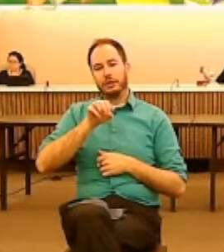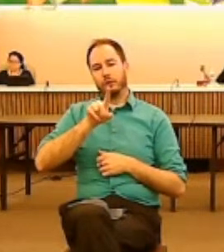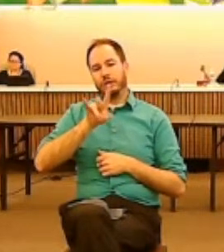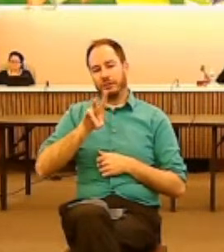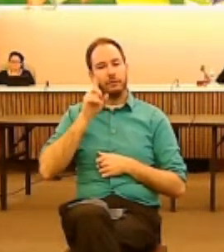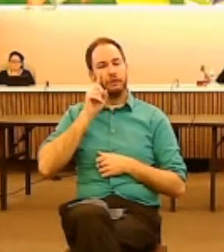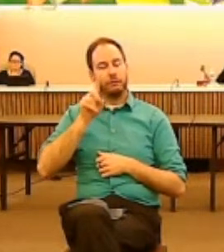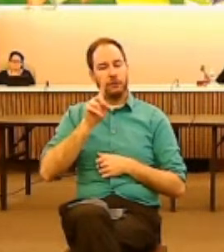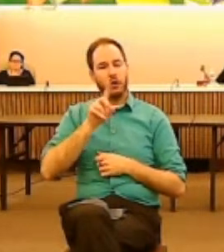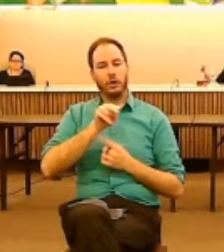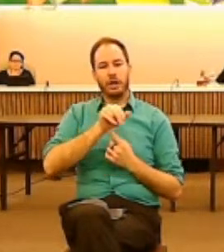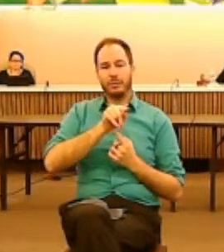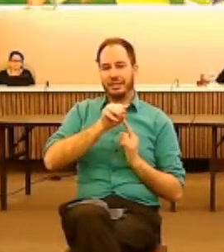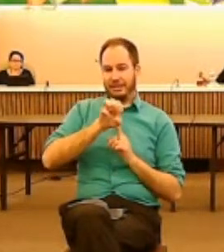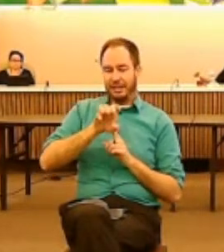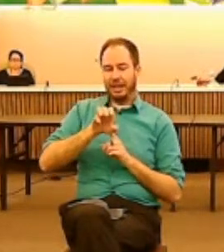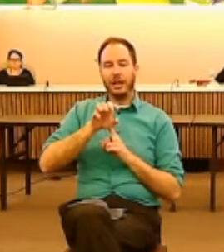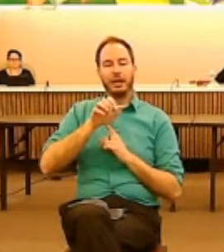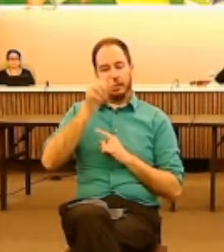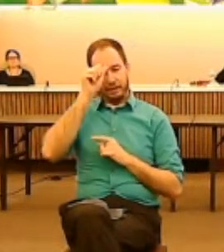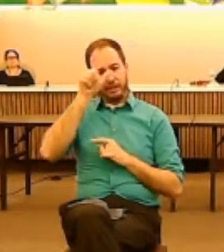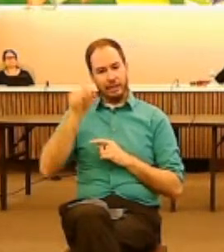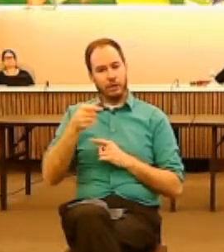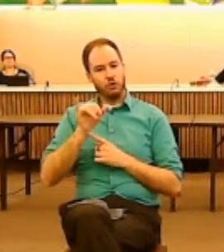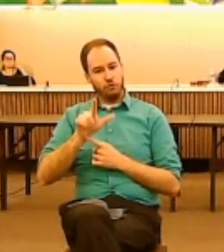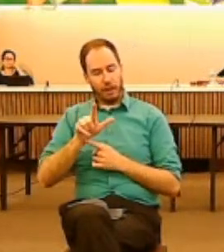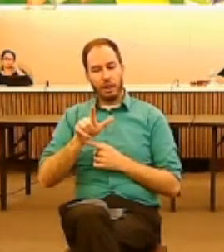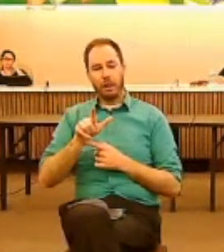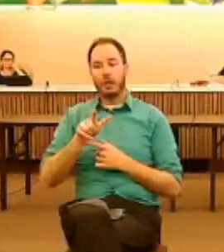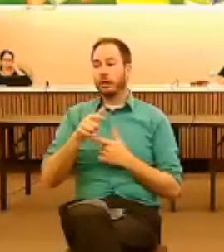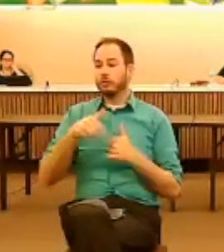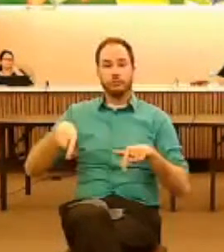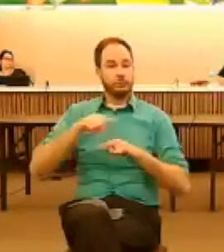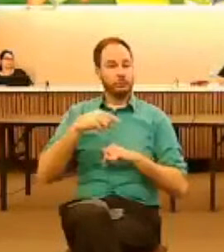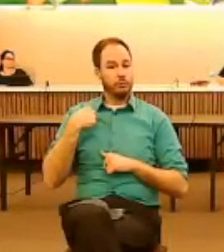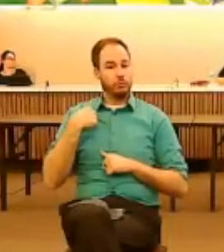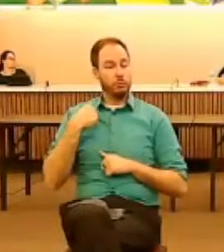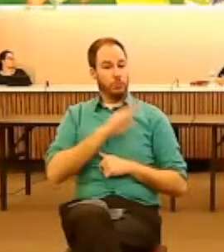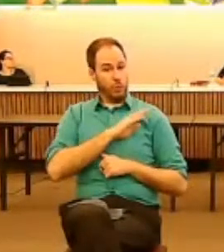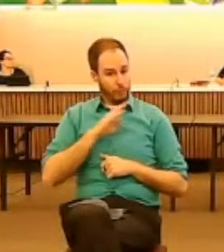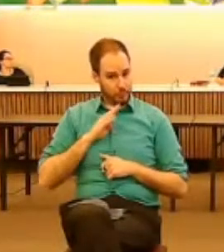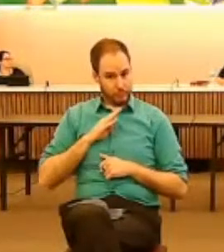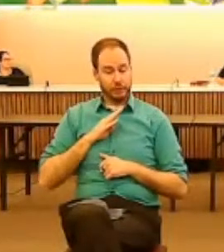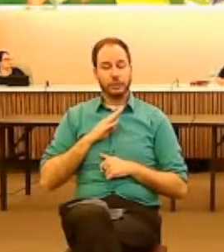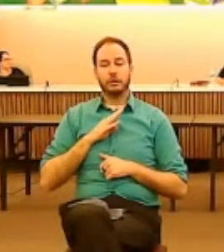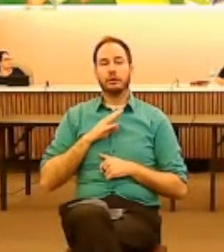for Namaste Indian Grill. Fellow board members.